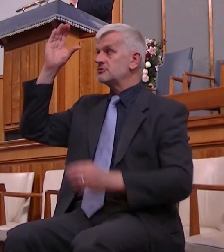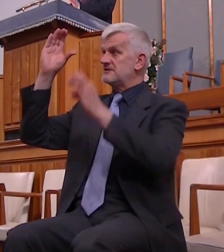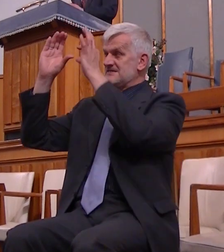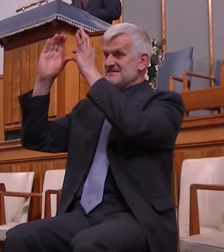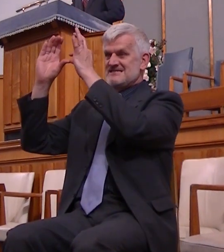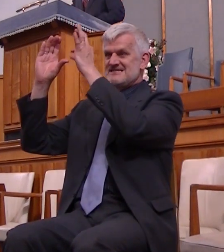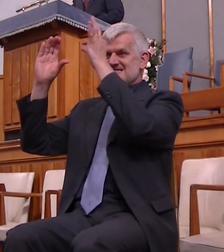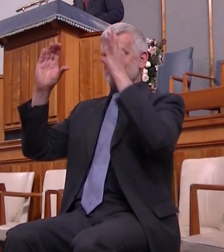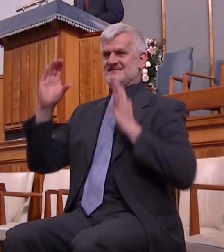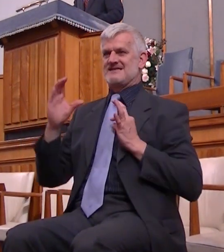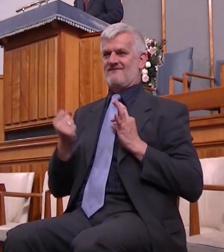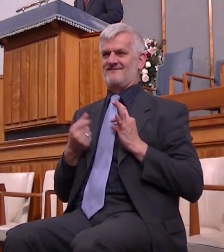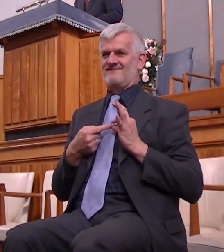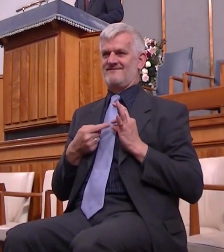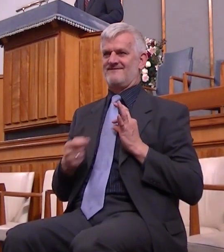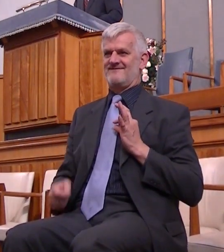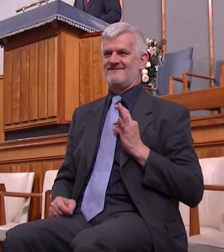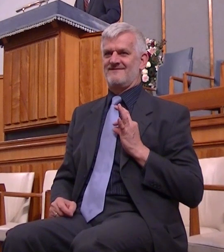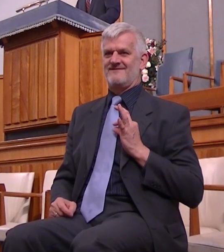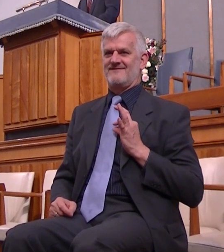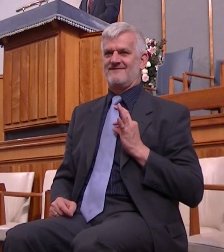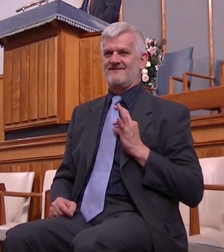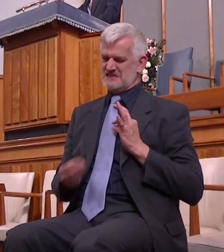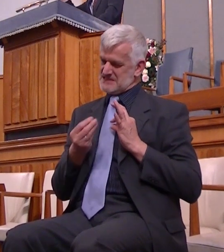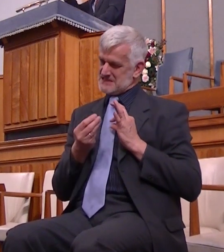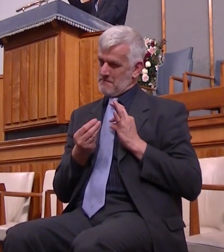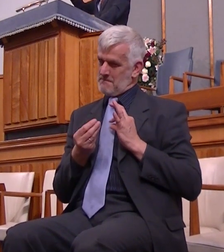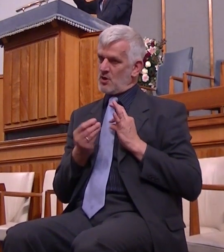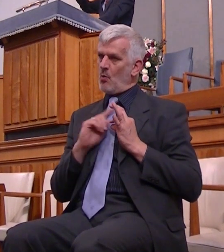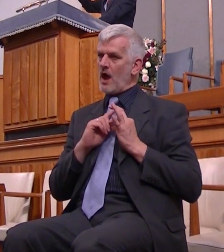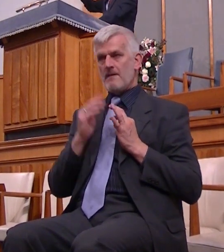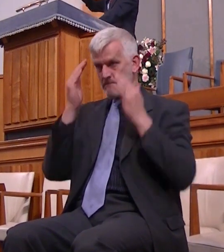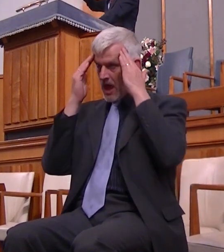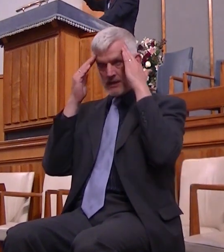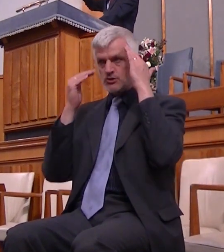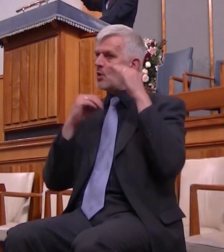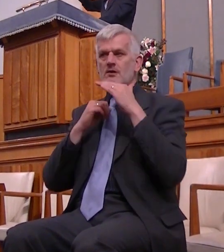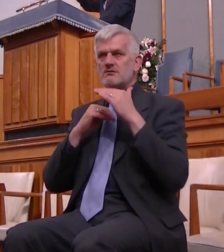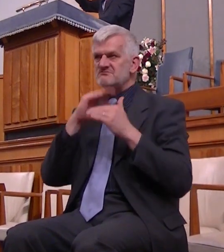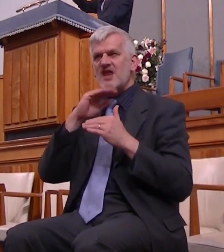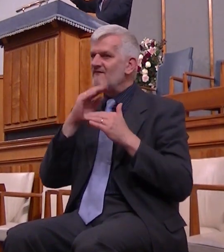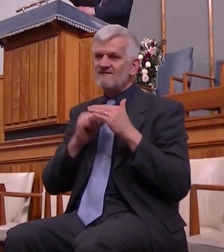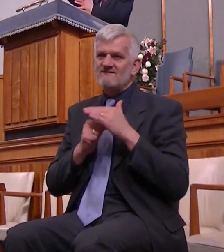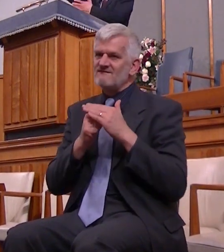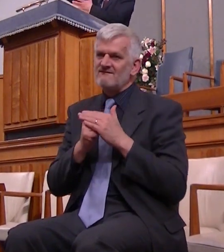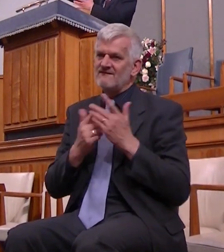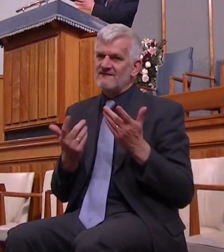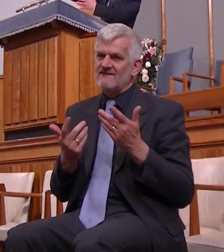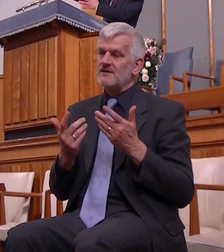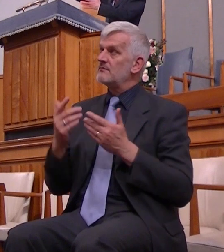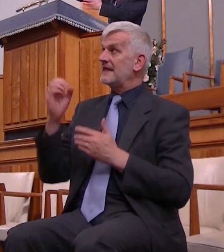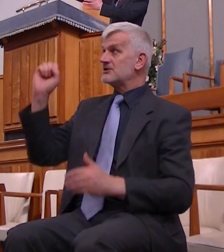only a small share. It's only as much as our small, finite minds can take. But to us,